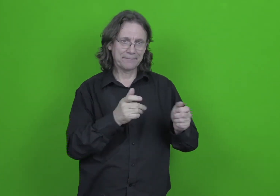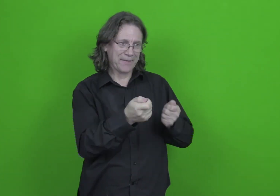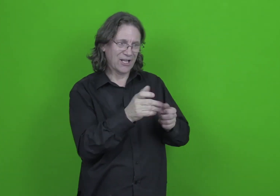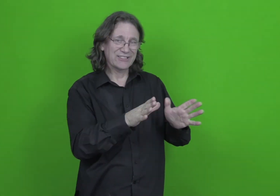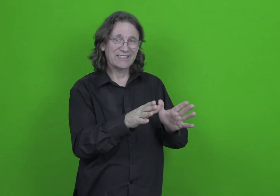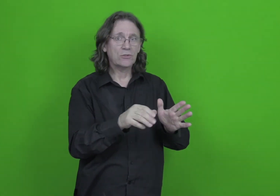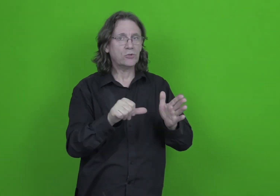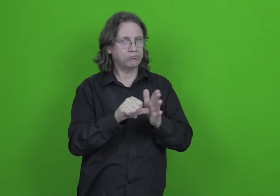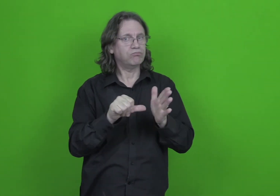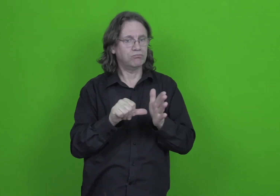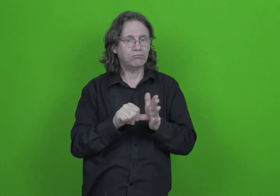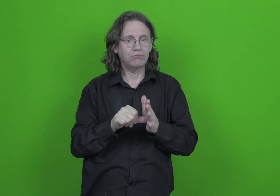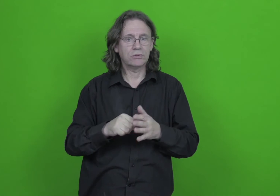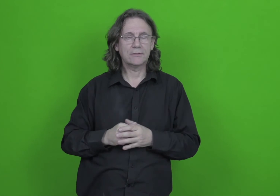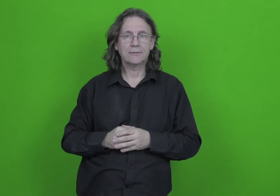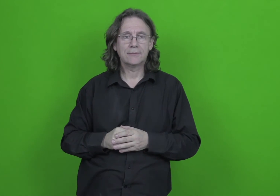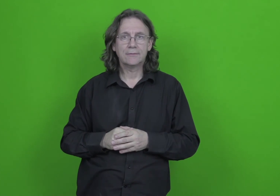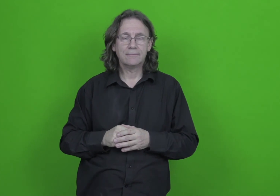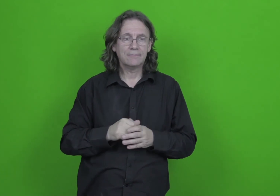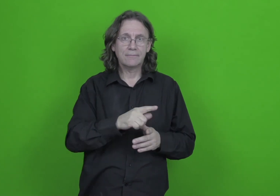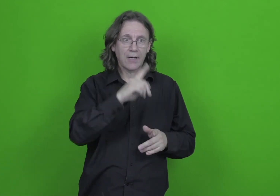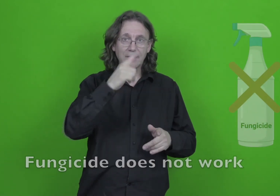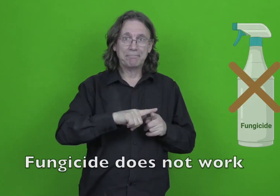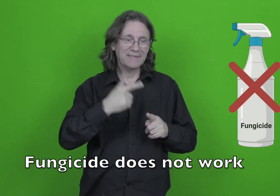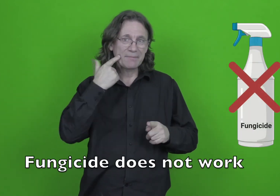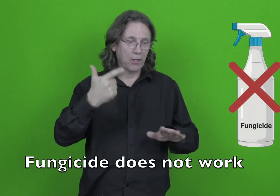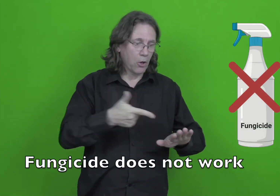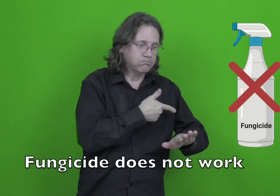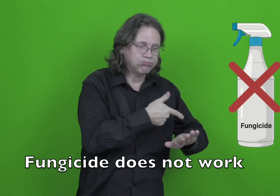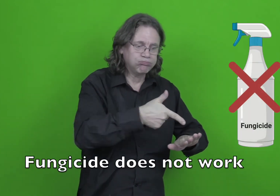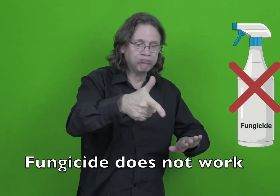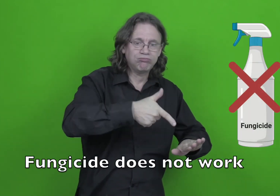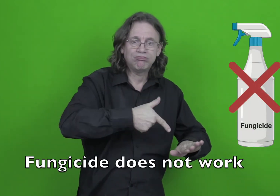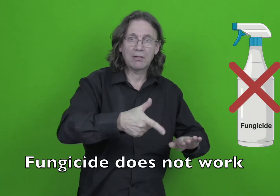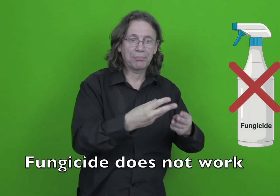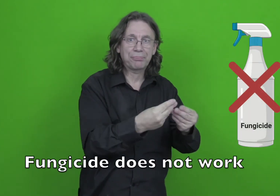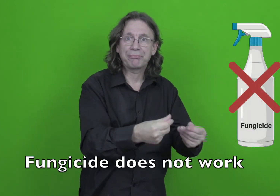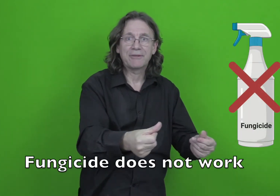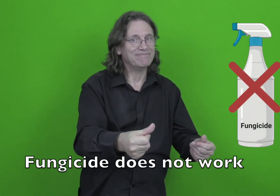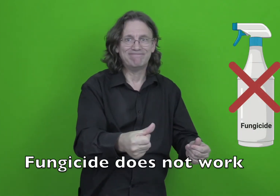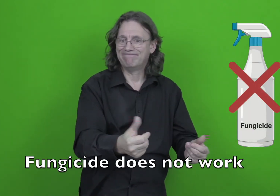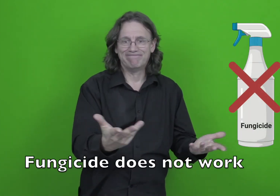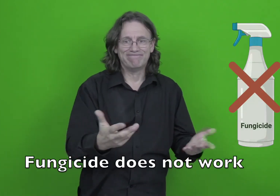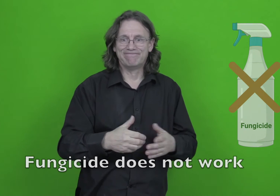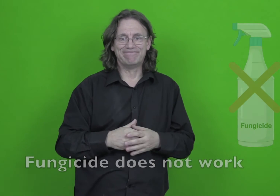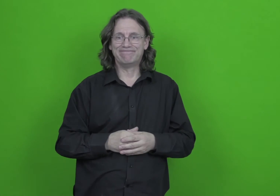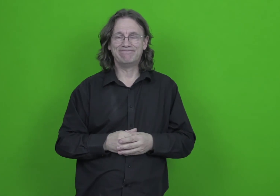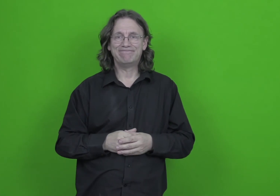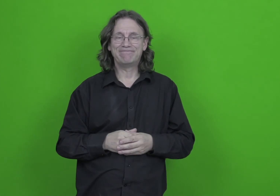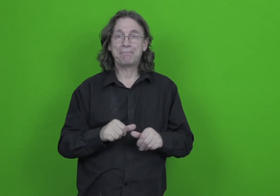Disease management is difficult. It can't simply be controlled through fungicide.